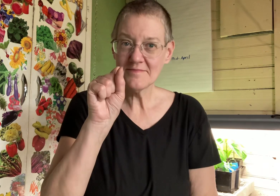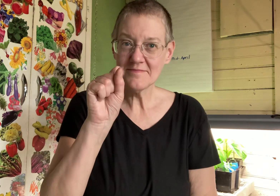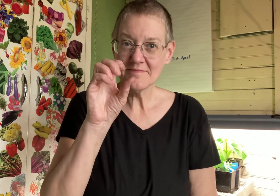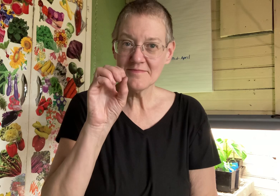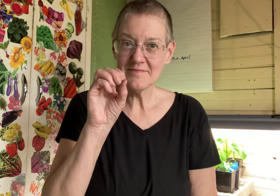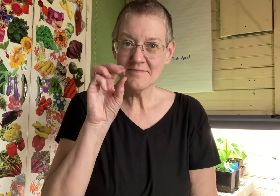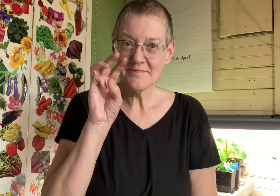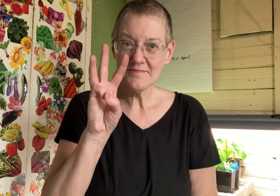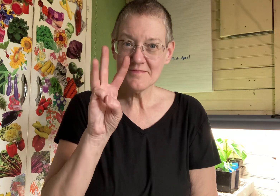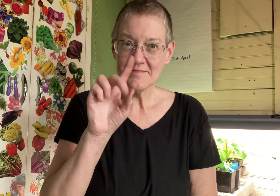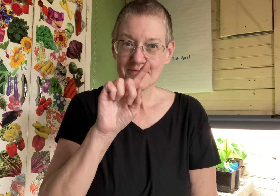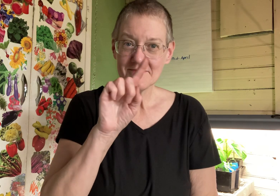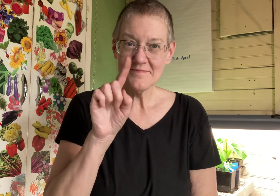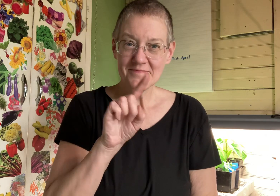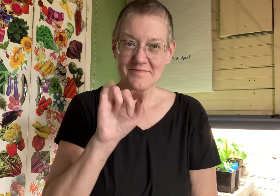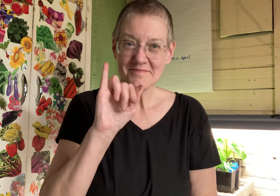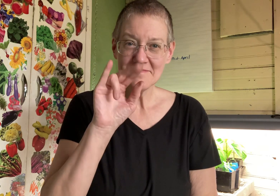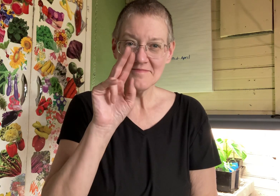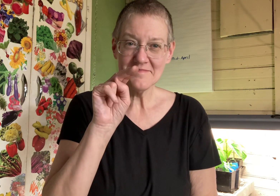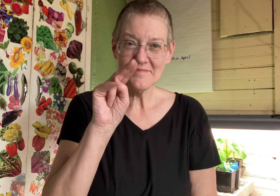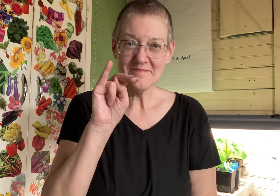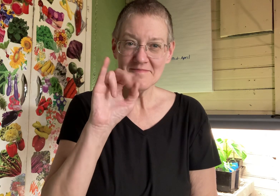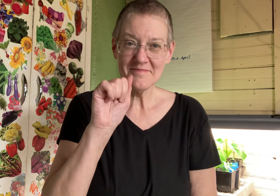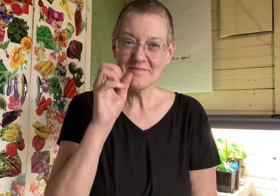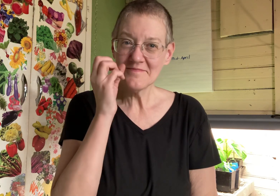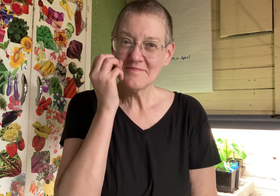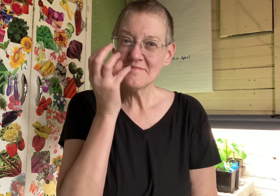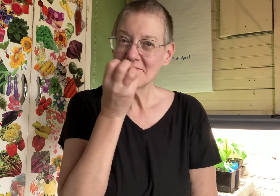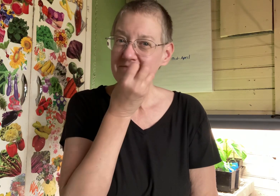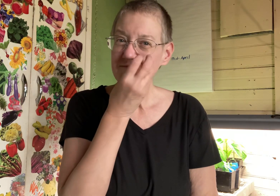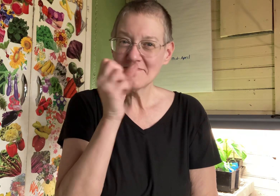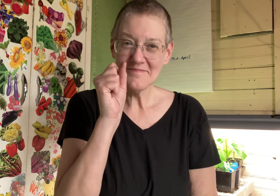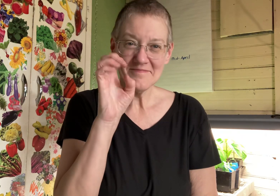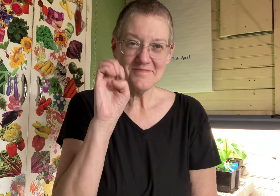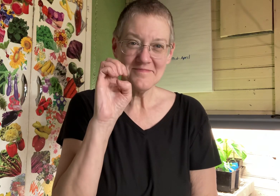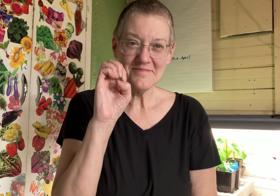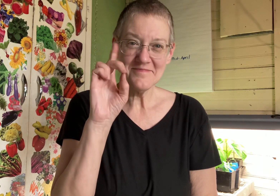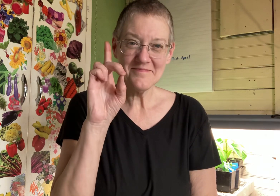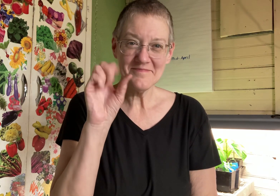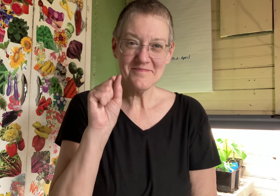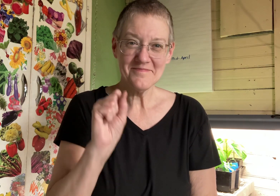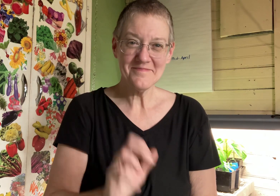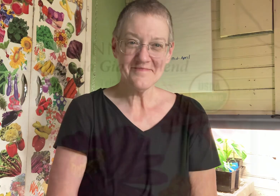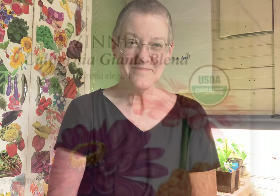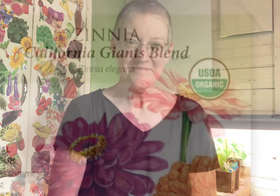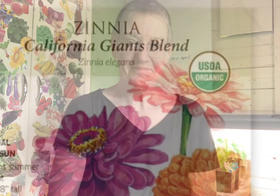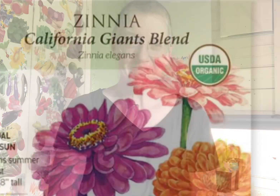Today we're going to sow zinnia flower seeds.